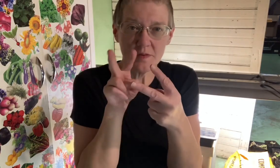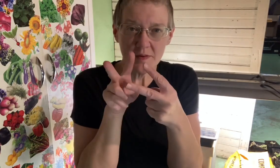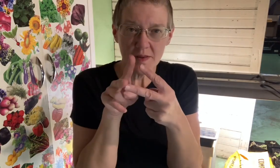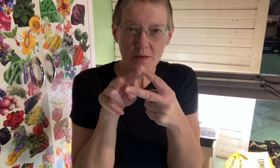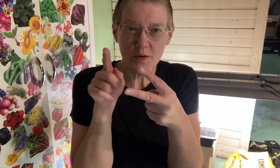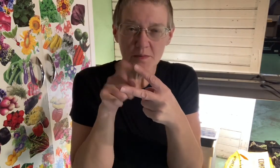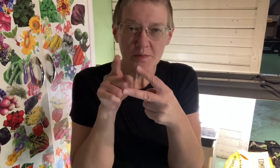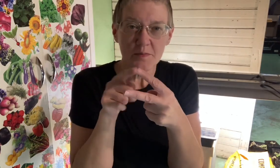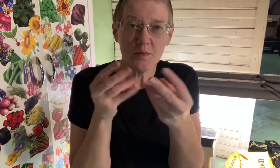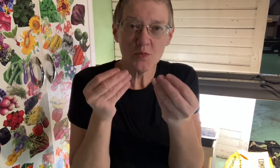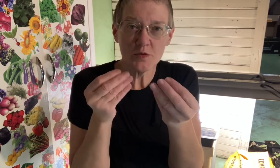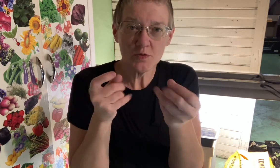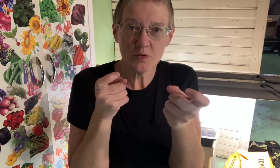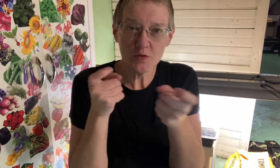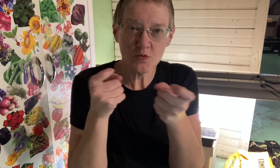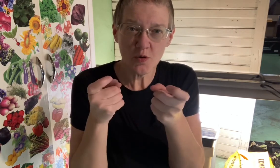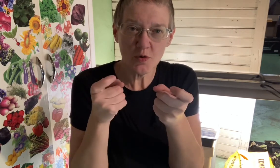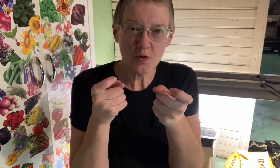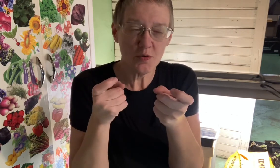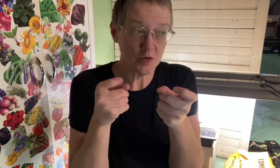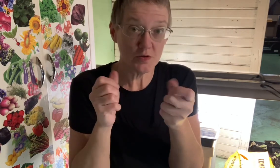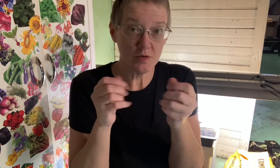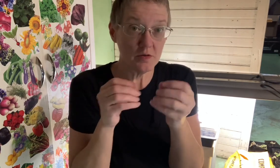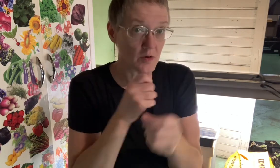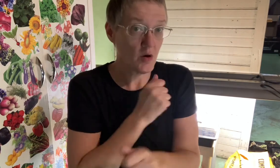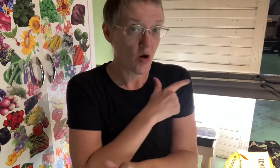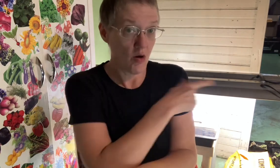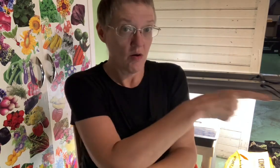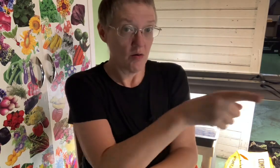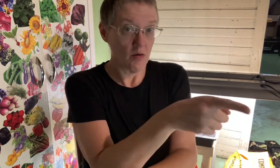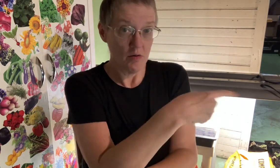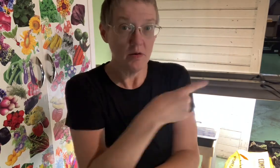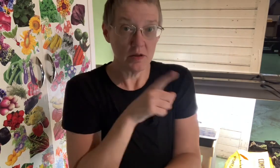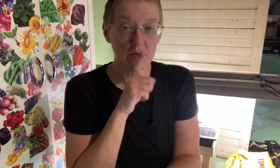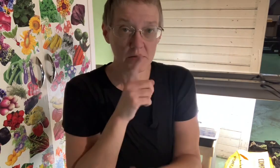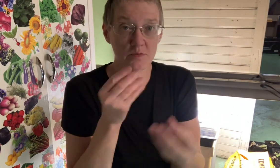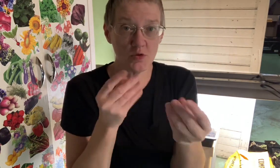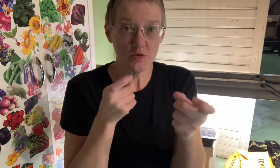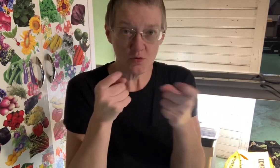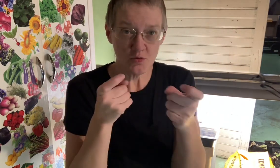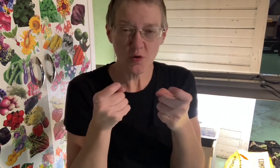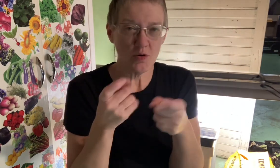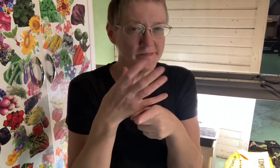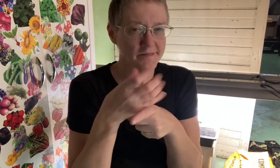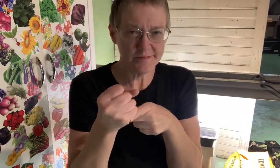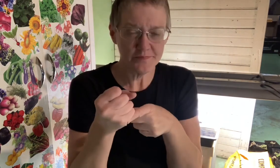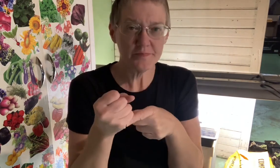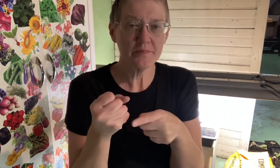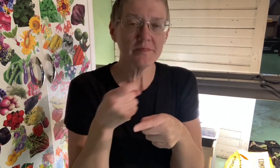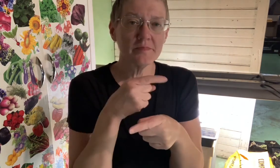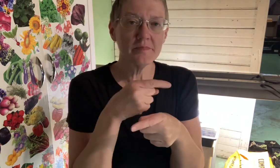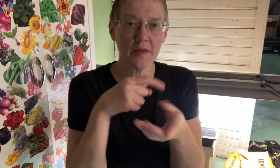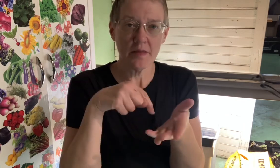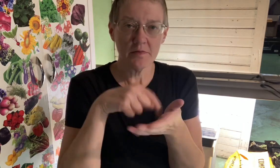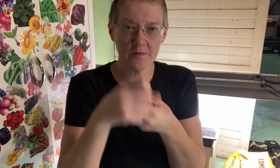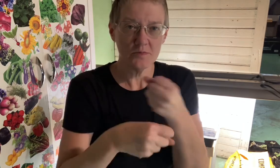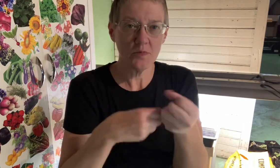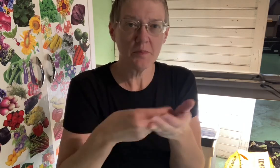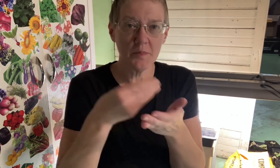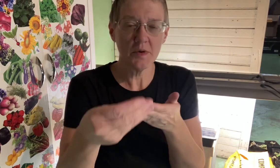either use the moisture control, which actually everything right now in the grow room is planted in that, but I'm out of it. And this year I